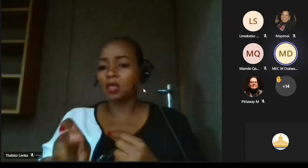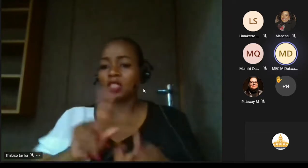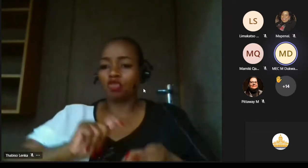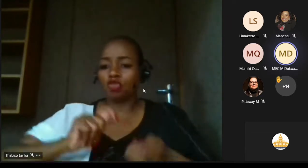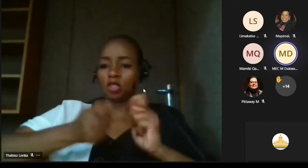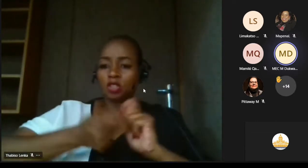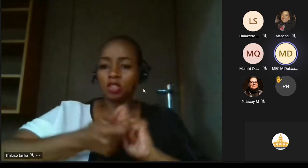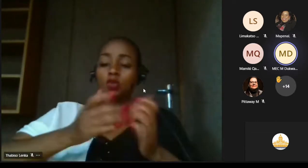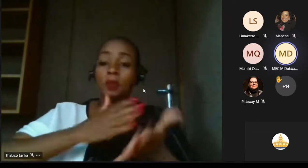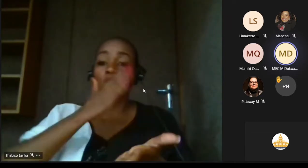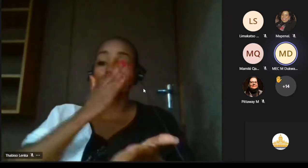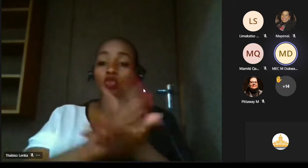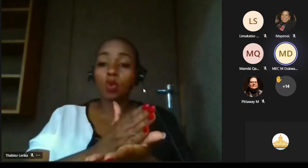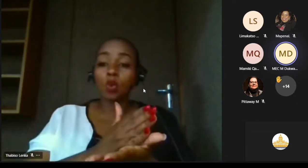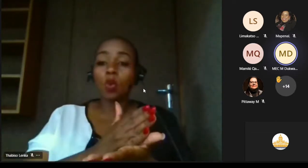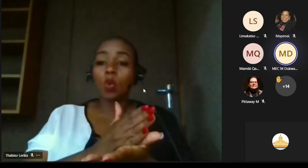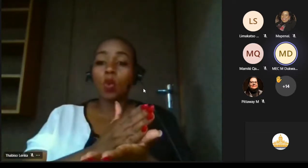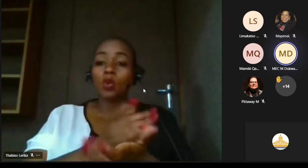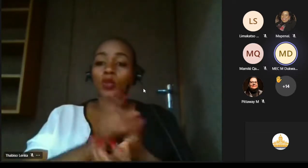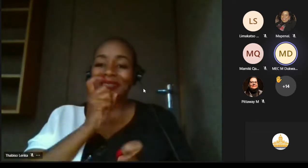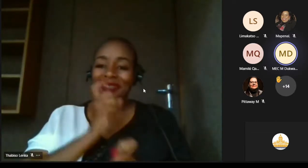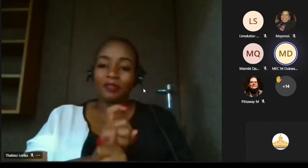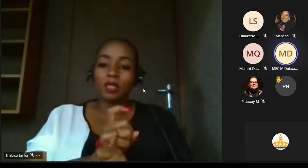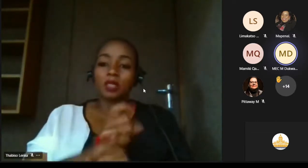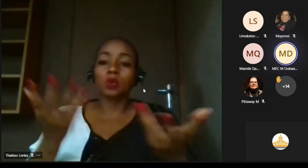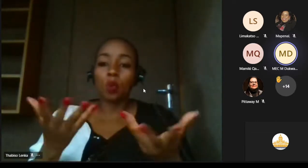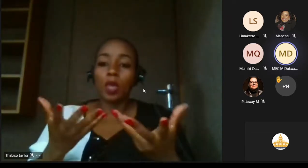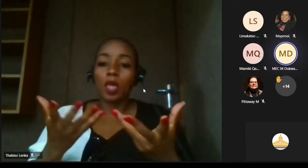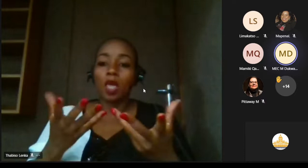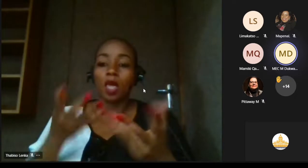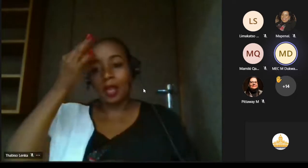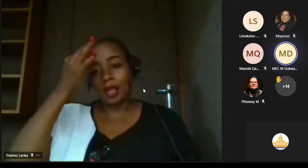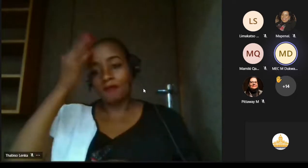resolving particular difficulties in our governance system.